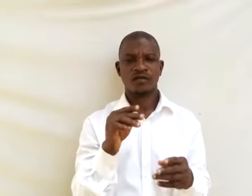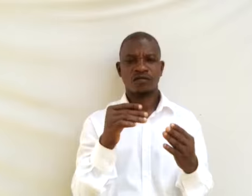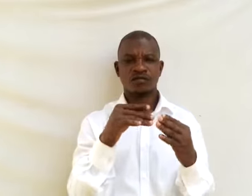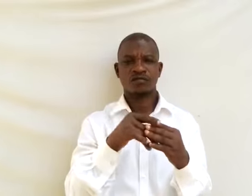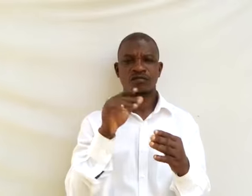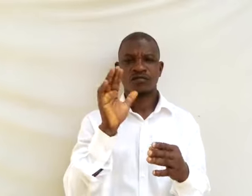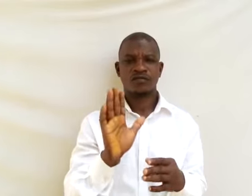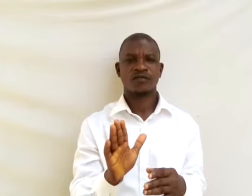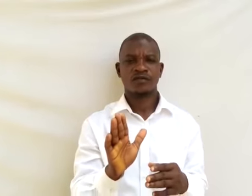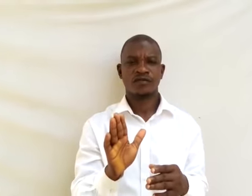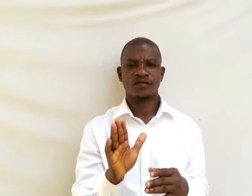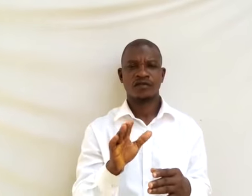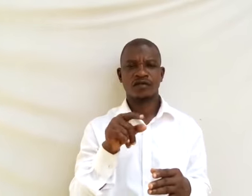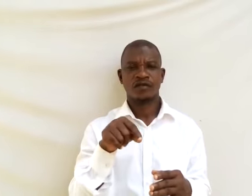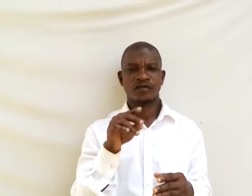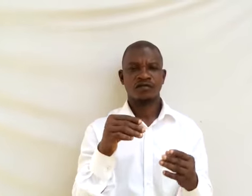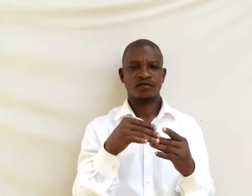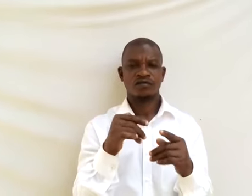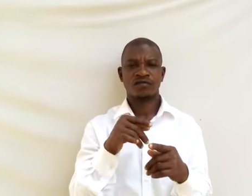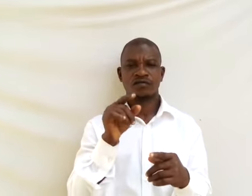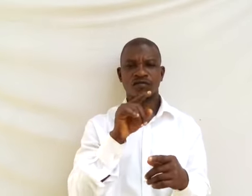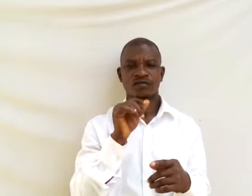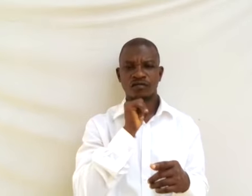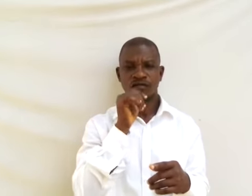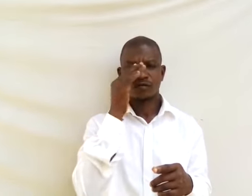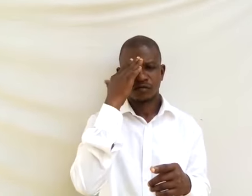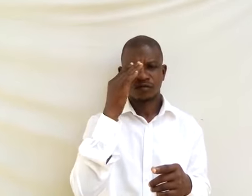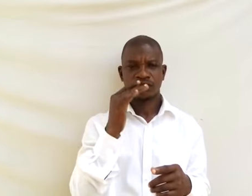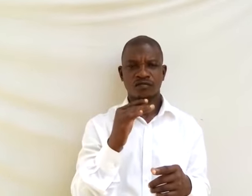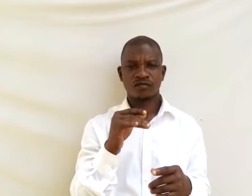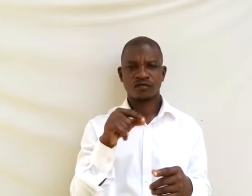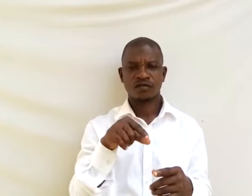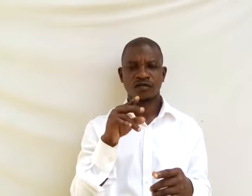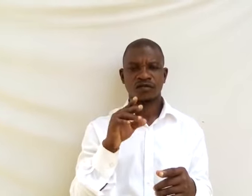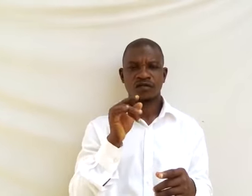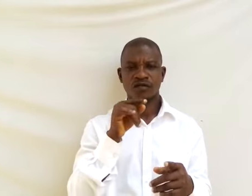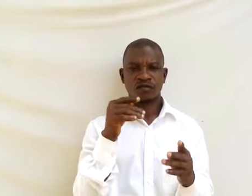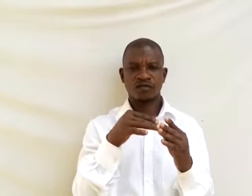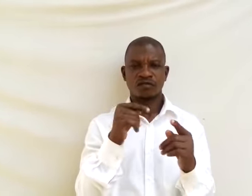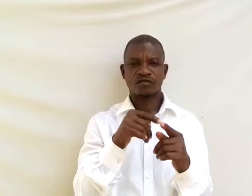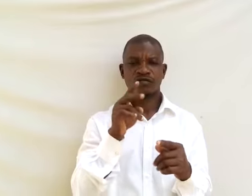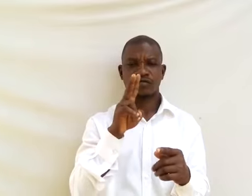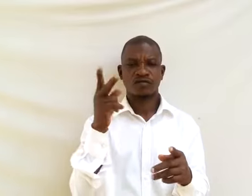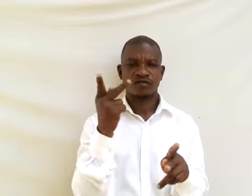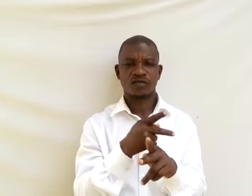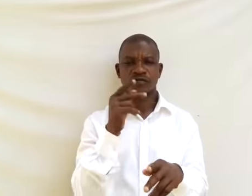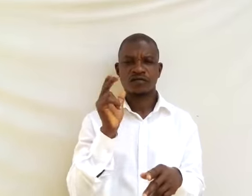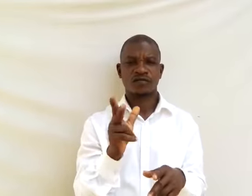5. Q is equal to unknown. Q is equal to 2 times 3 times 5